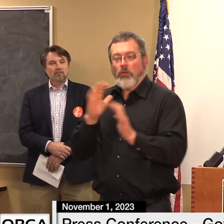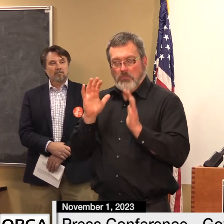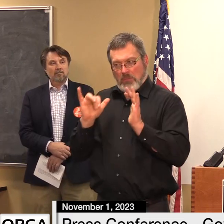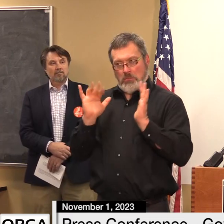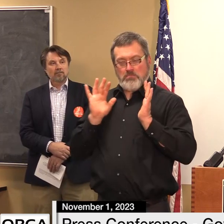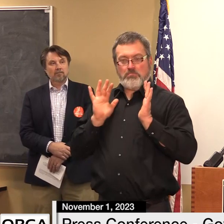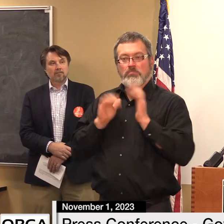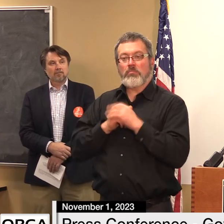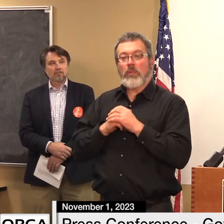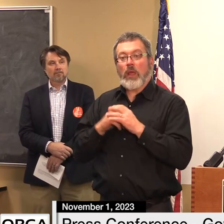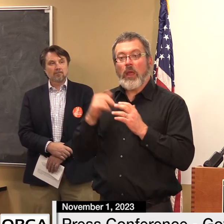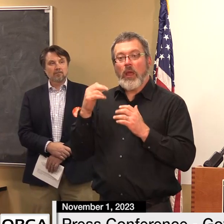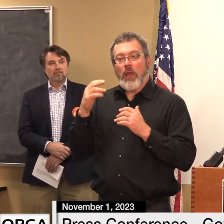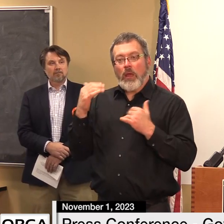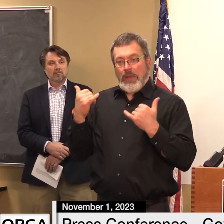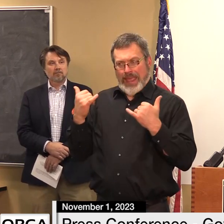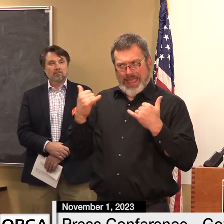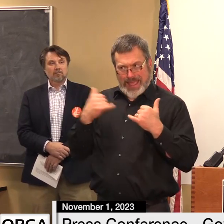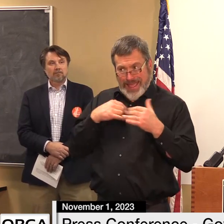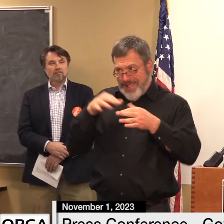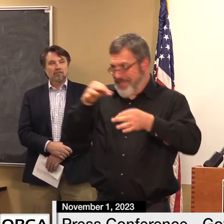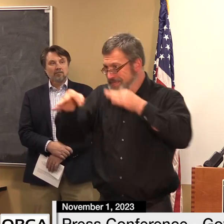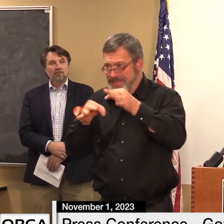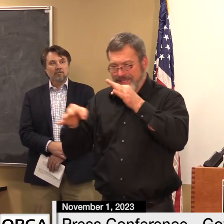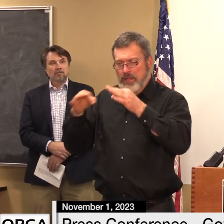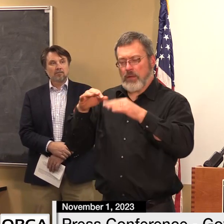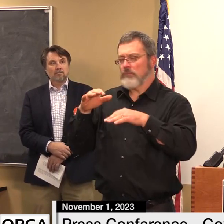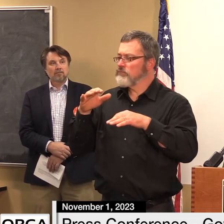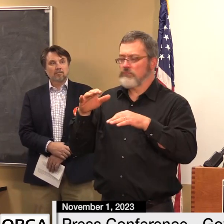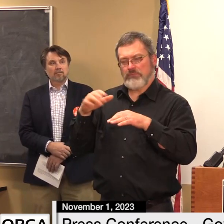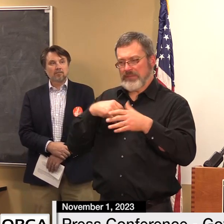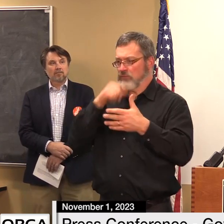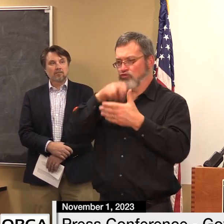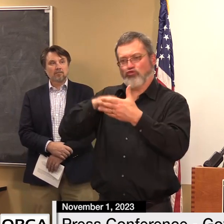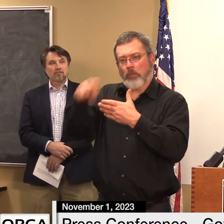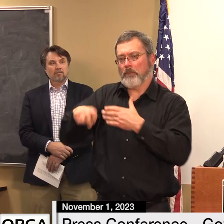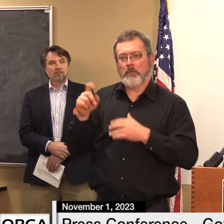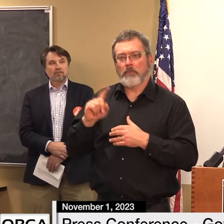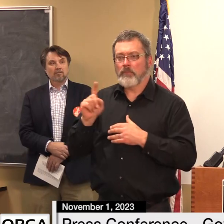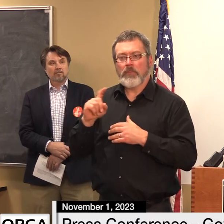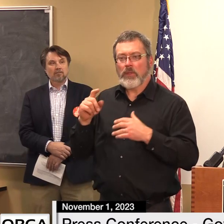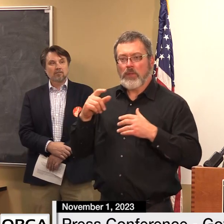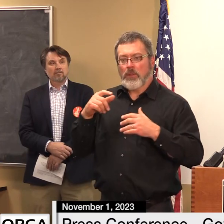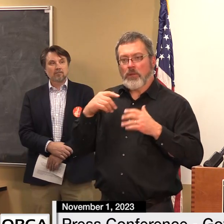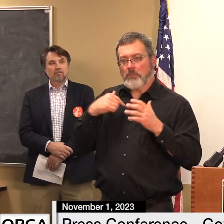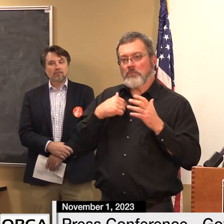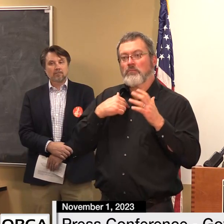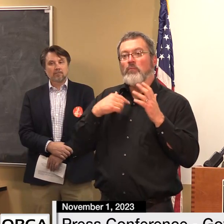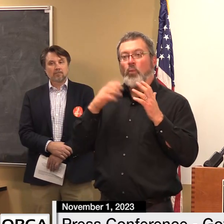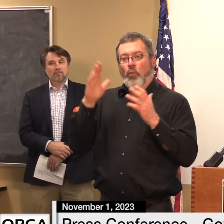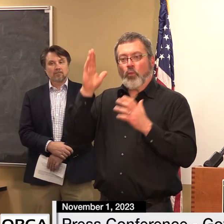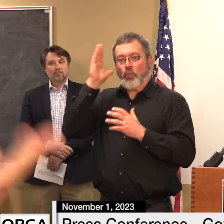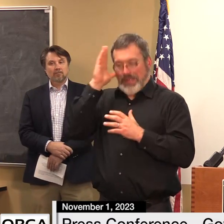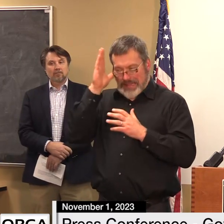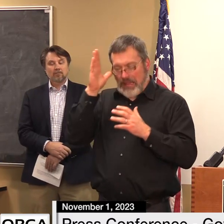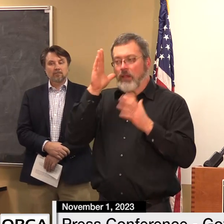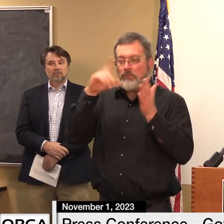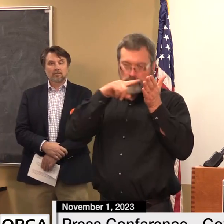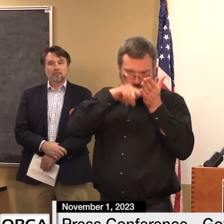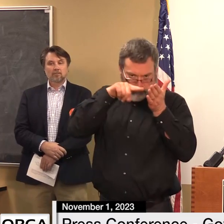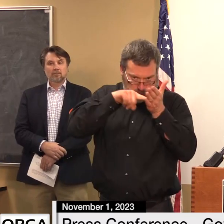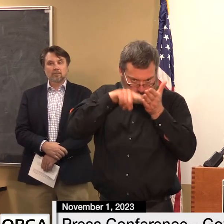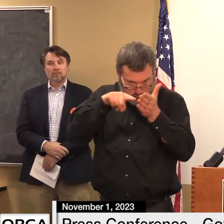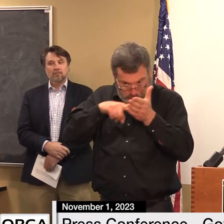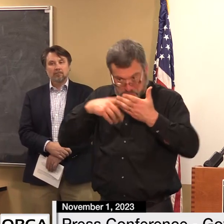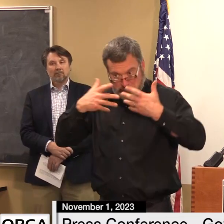to definitively tell you that drugs were the driver behind it. But those facts will come out in time. Well, can you talk